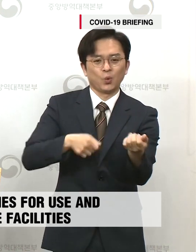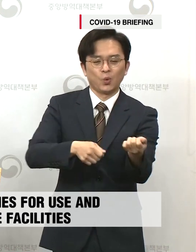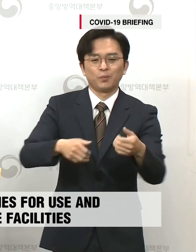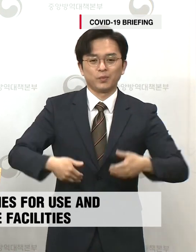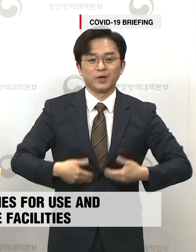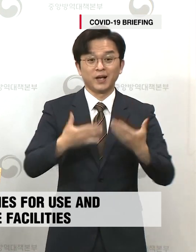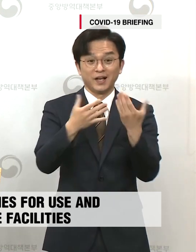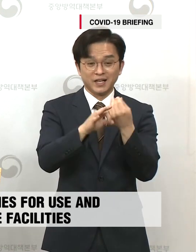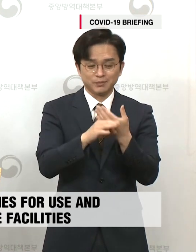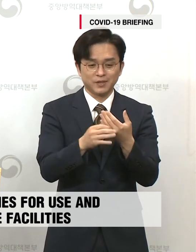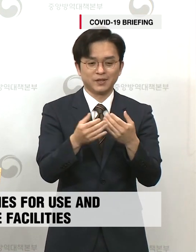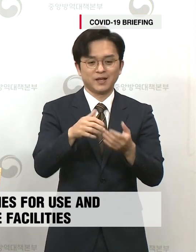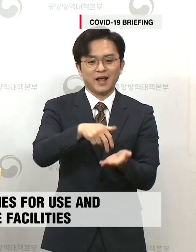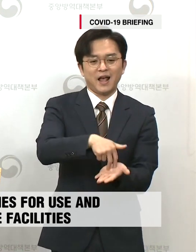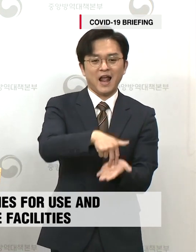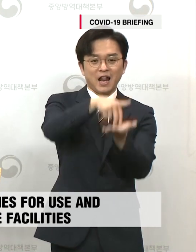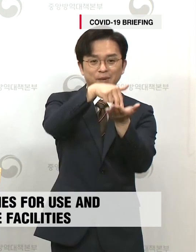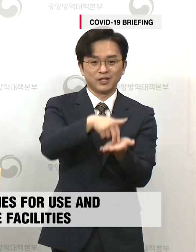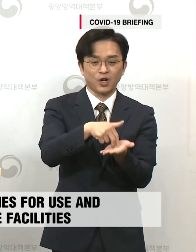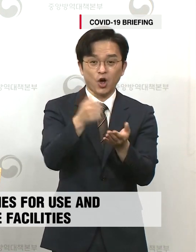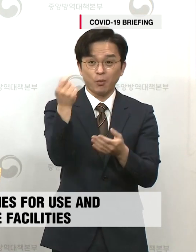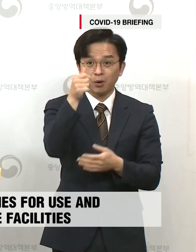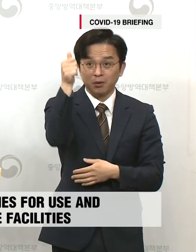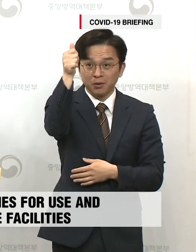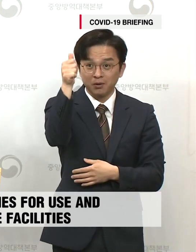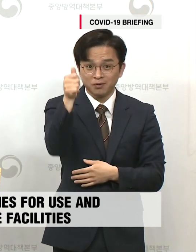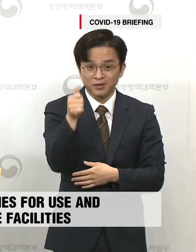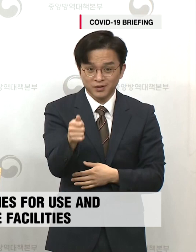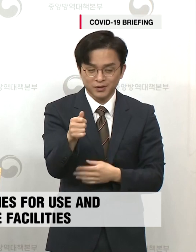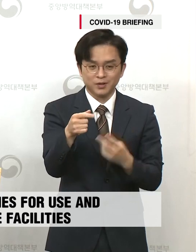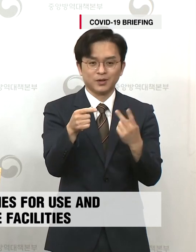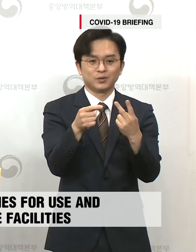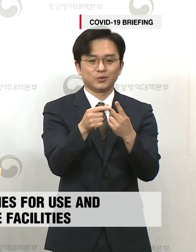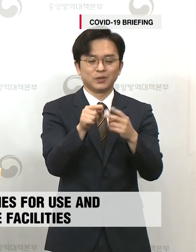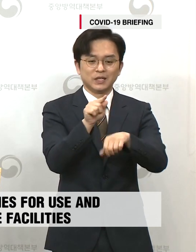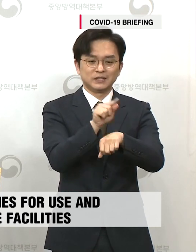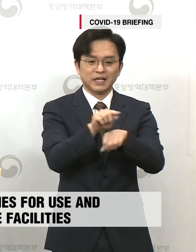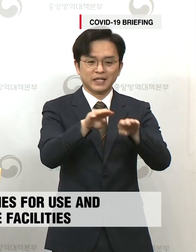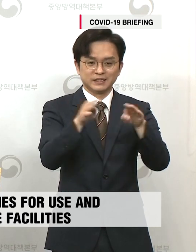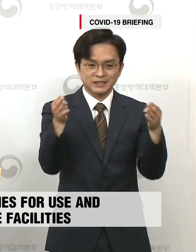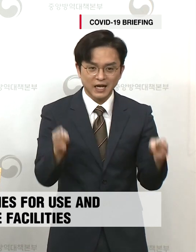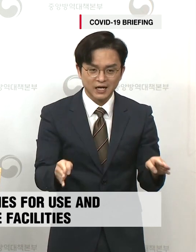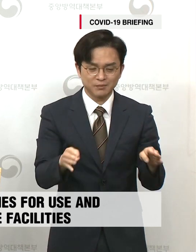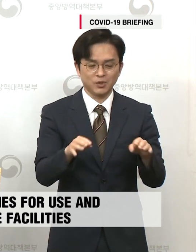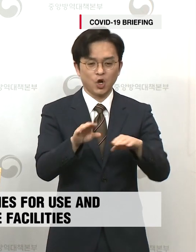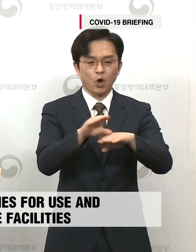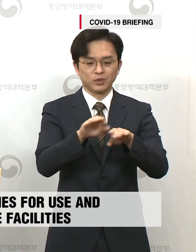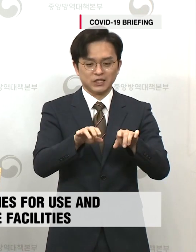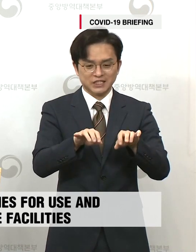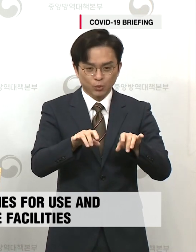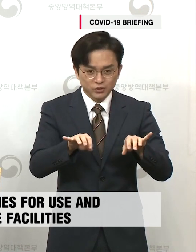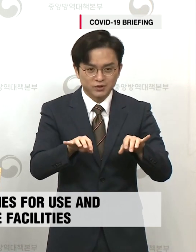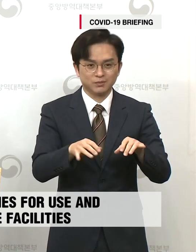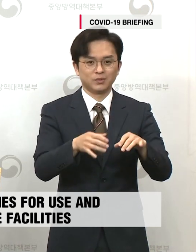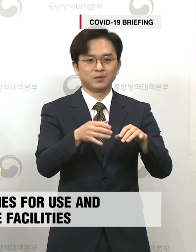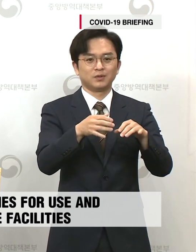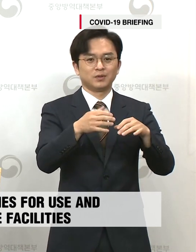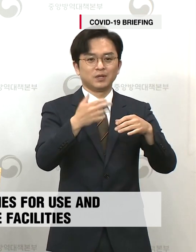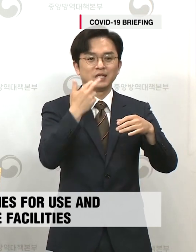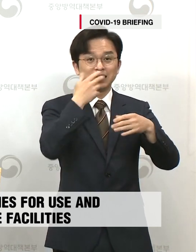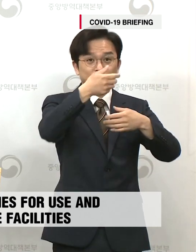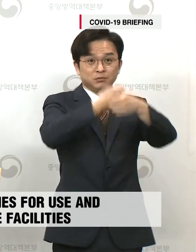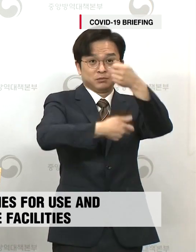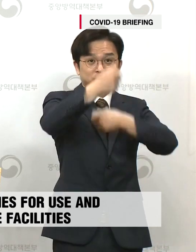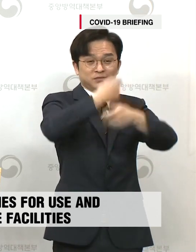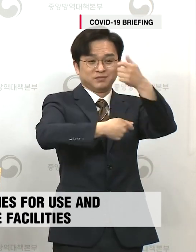the multi-use facilities, including the elevator buttons and the desks, the doorknobs and the switches, and